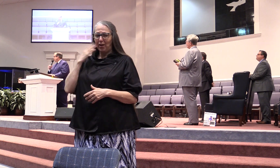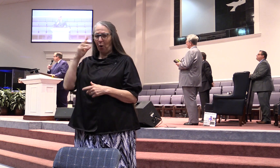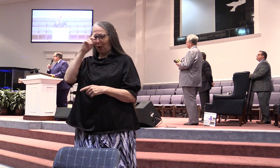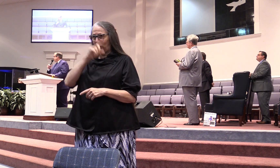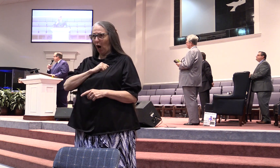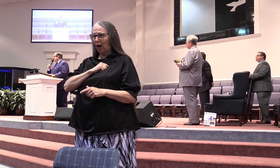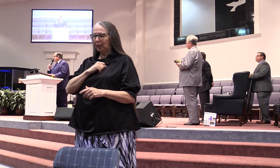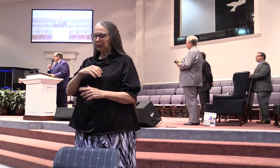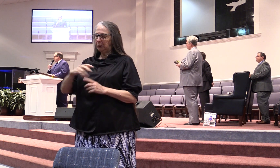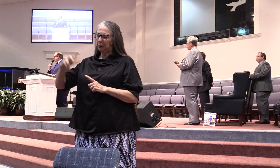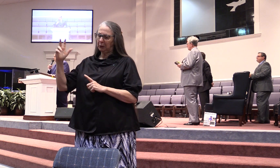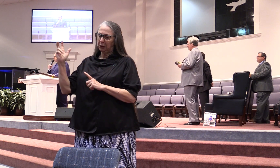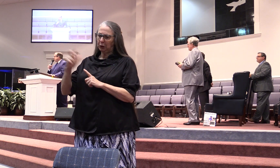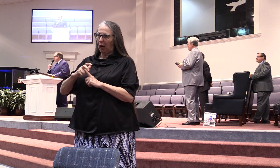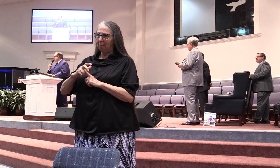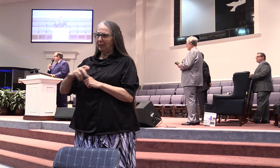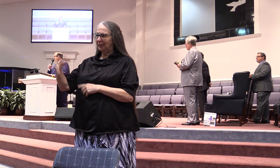years.